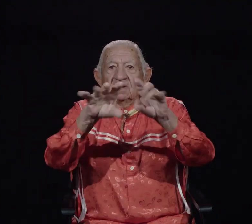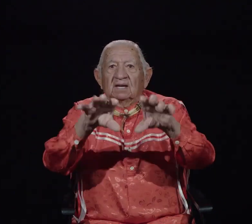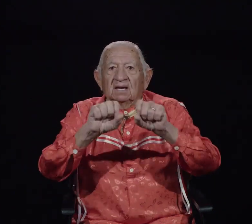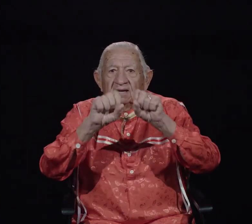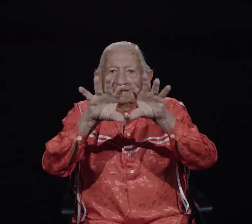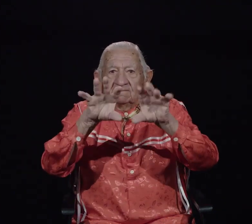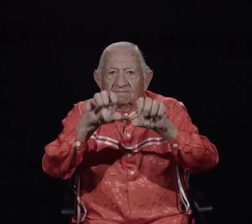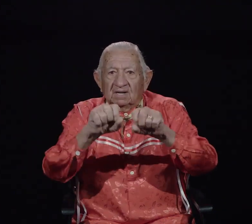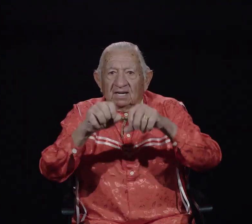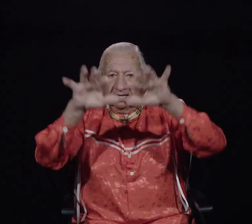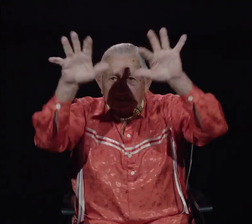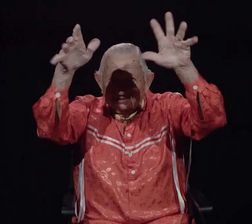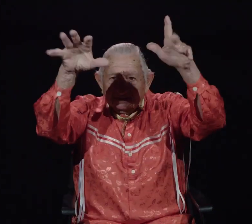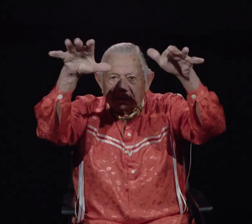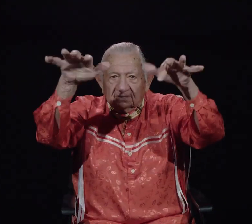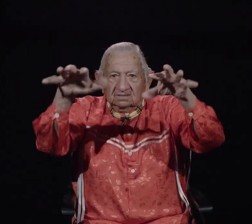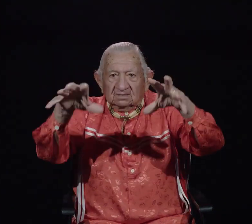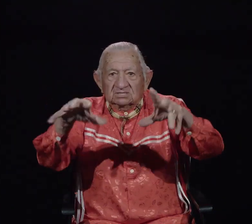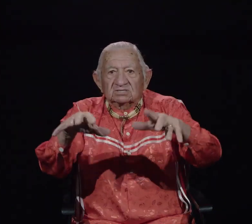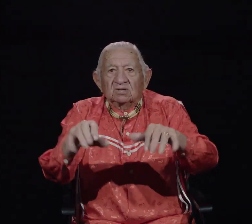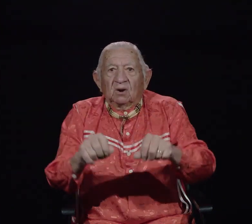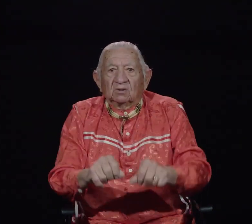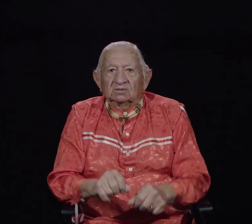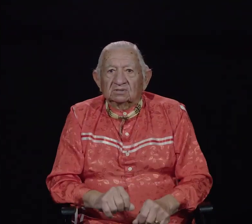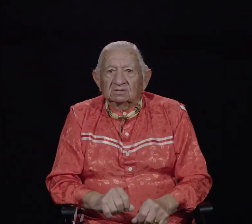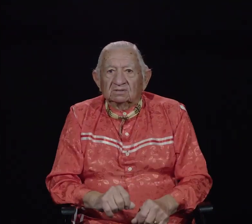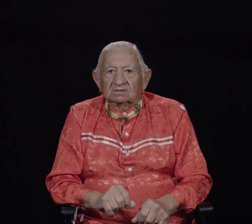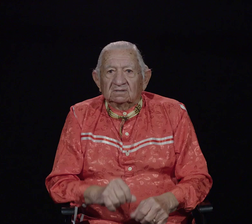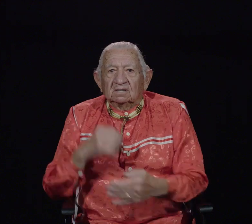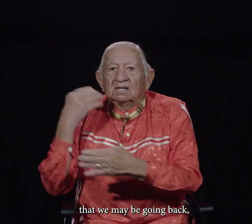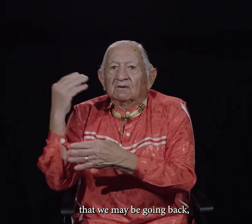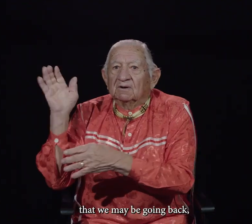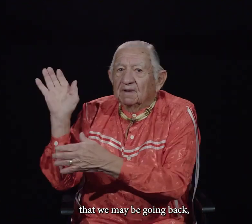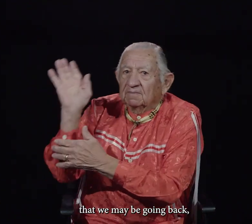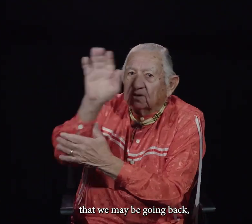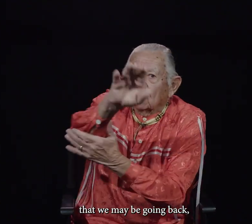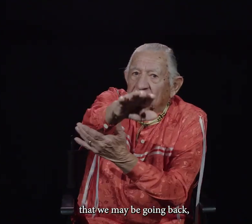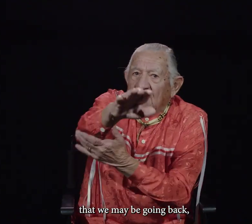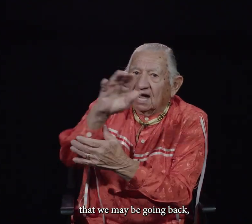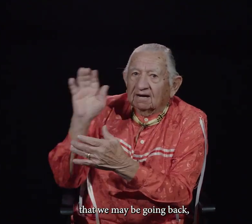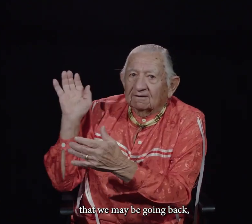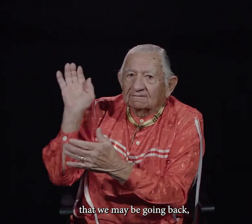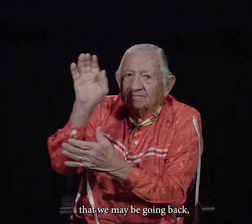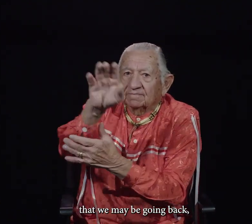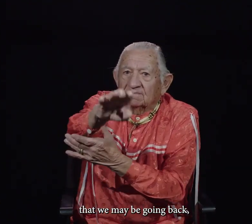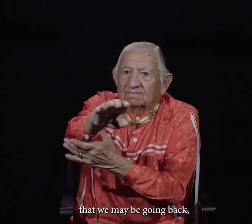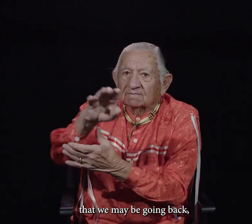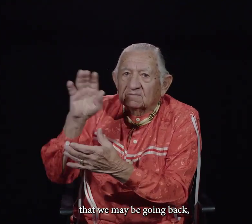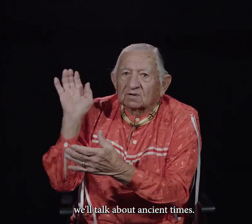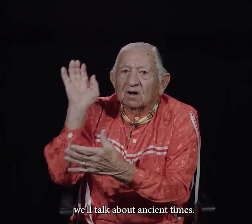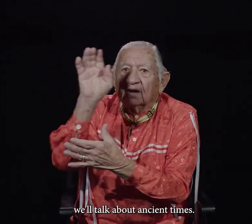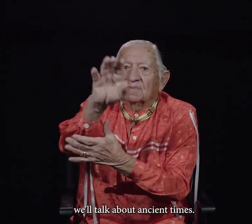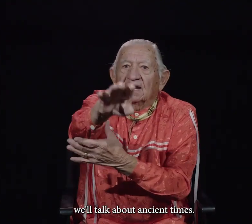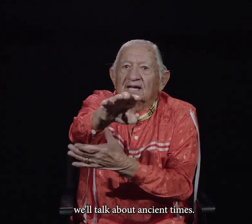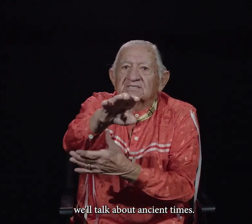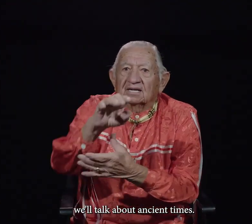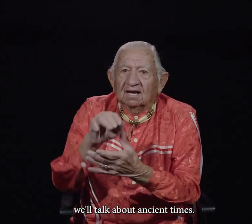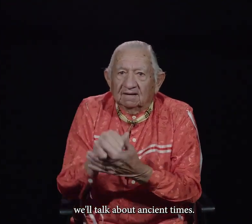Many, many snows that we may be going back. We'll talk about ancient